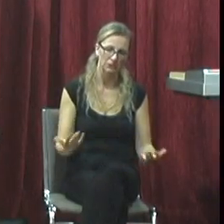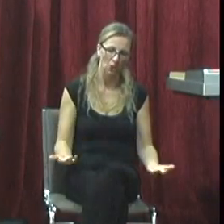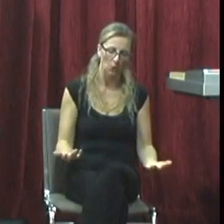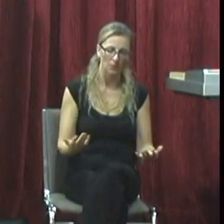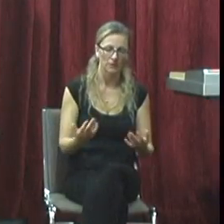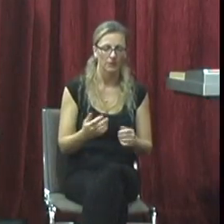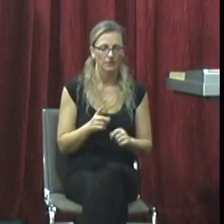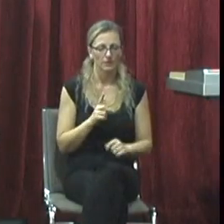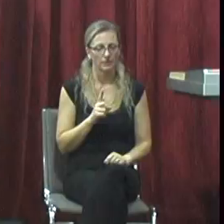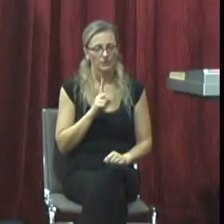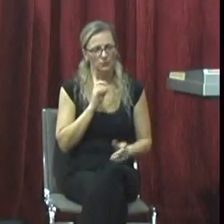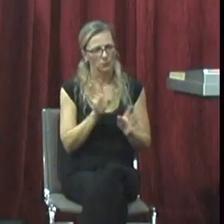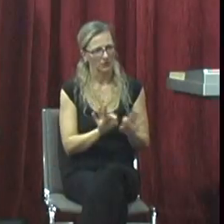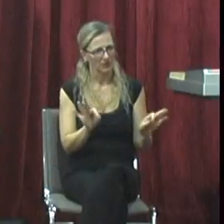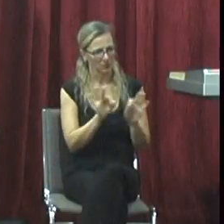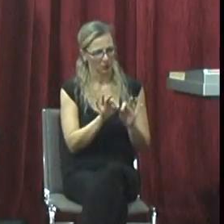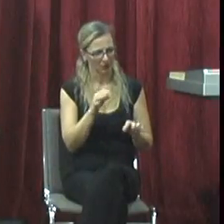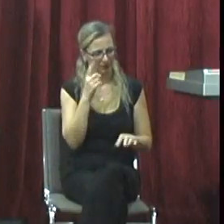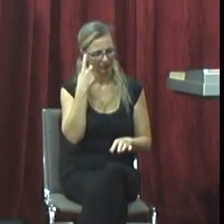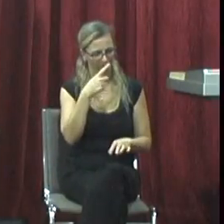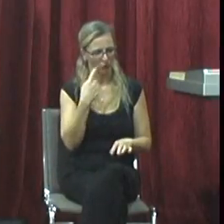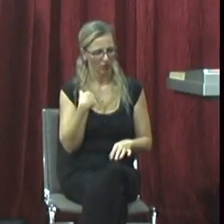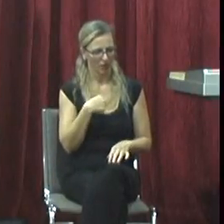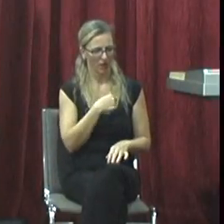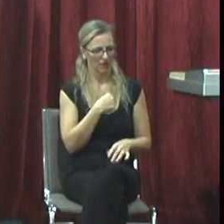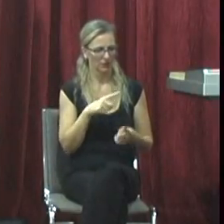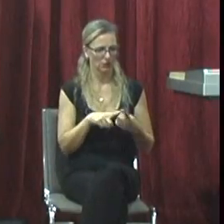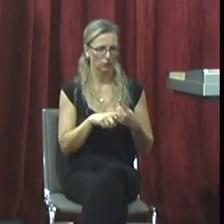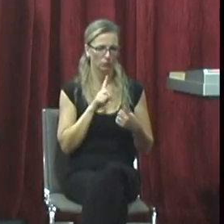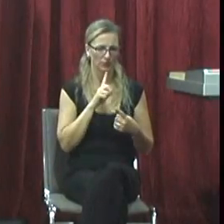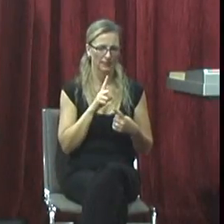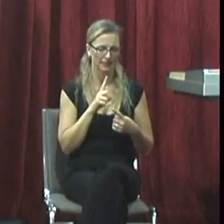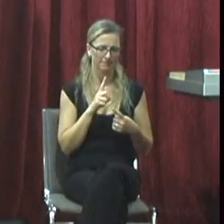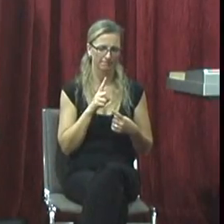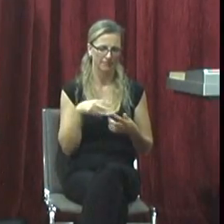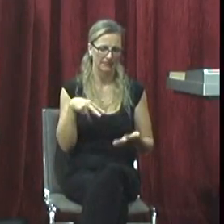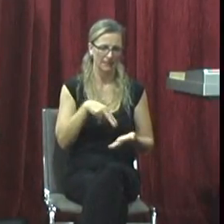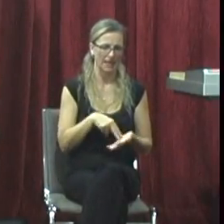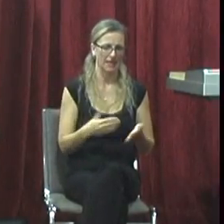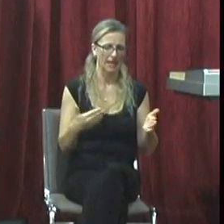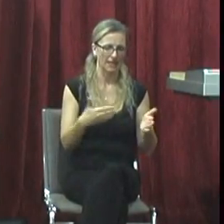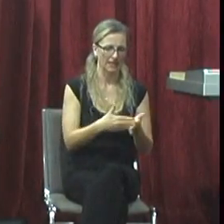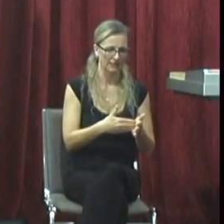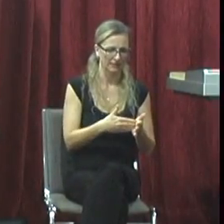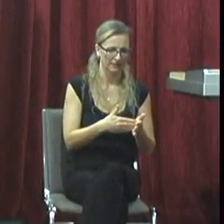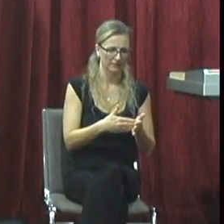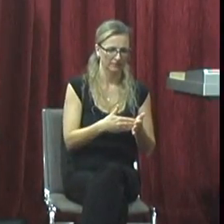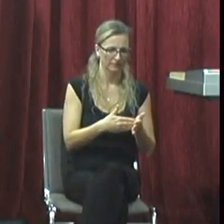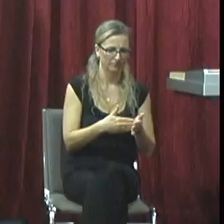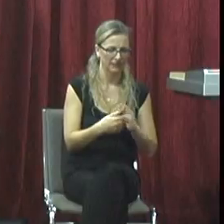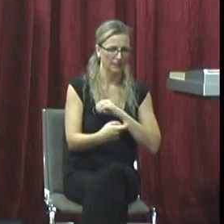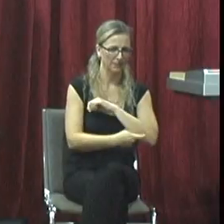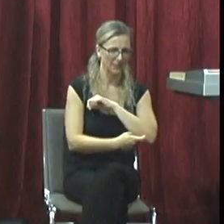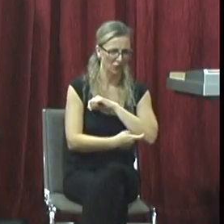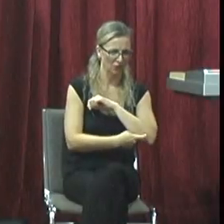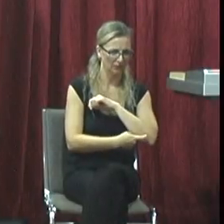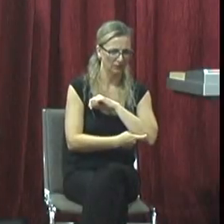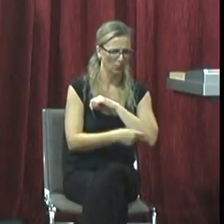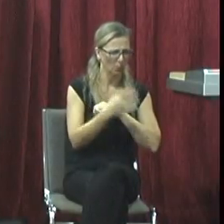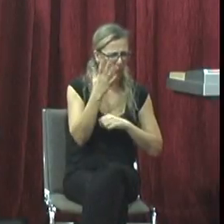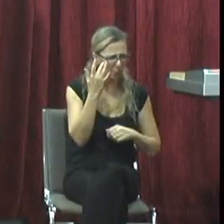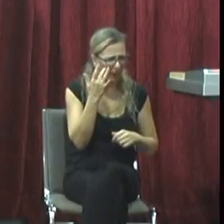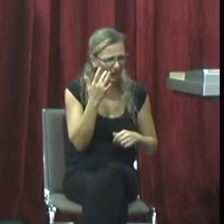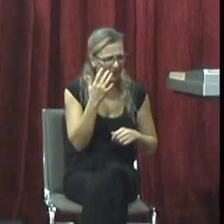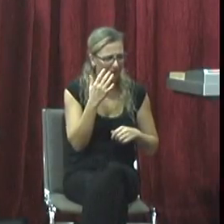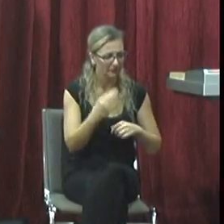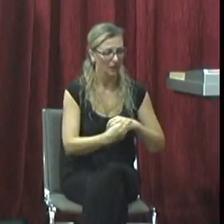incentive for us to stand against temptation. If we give in to some temptation, it not only affects us,